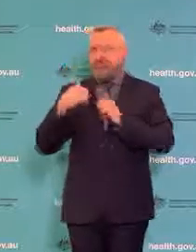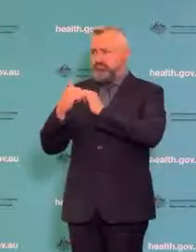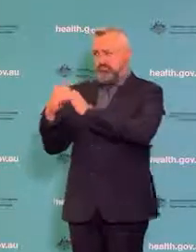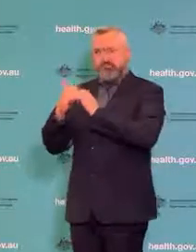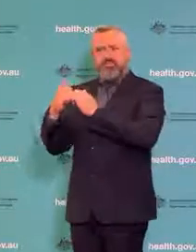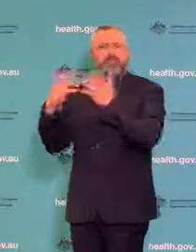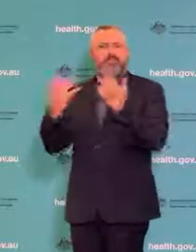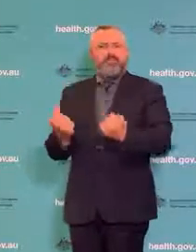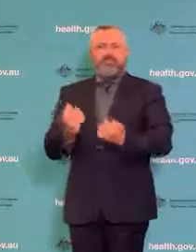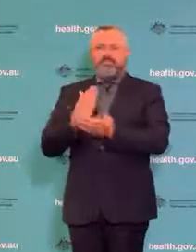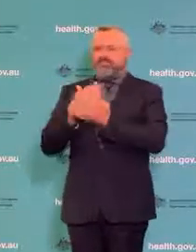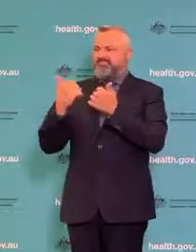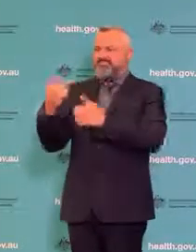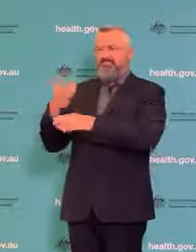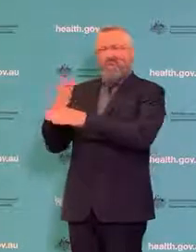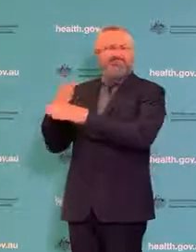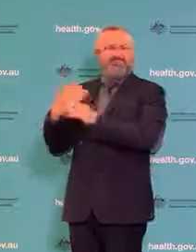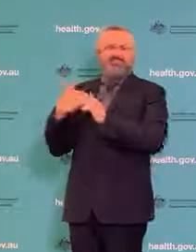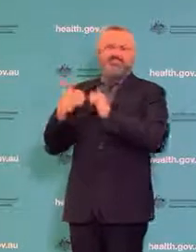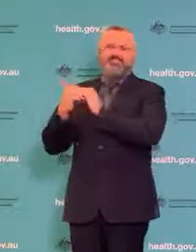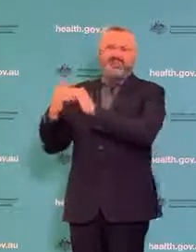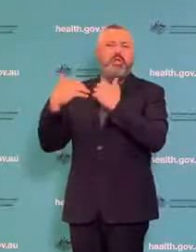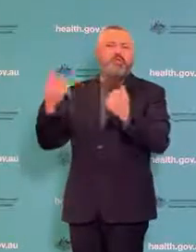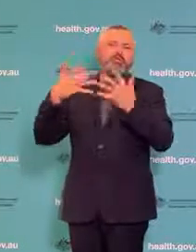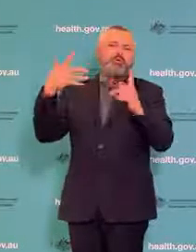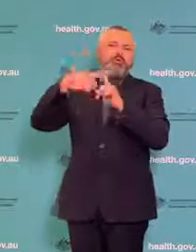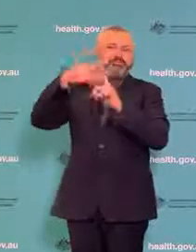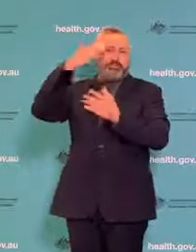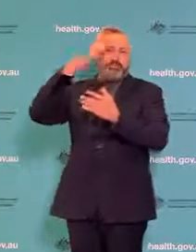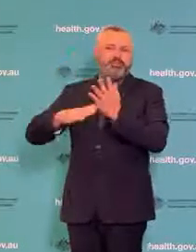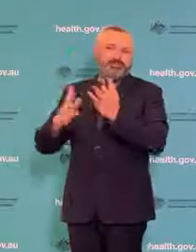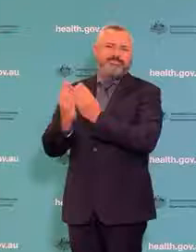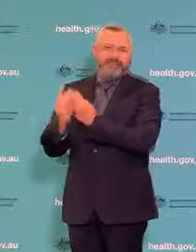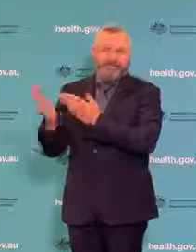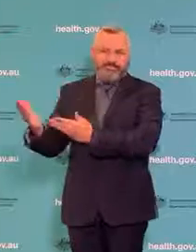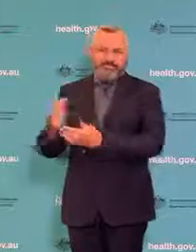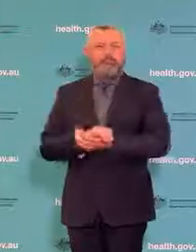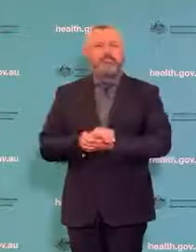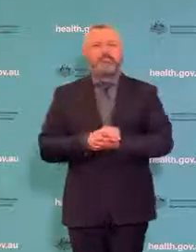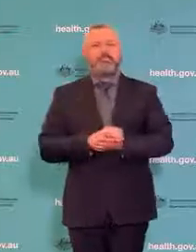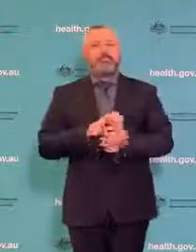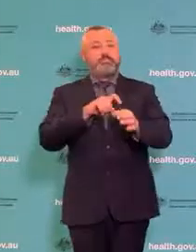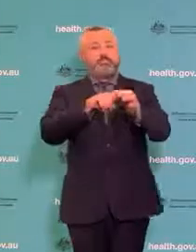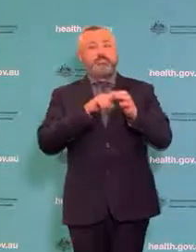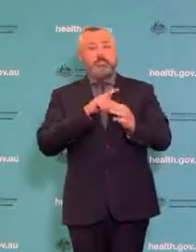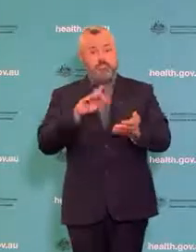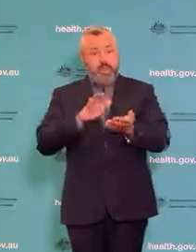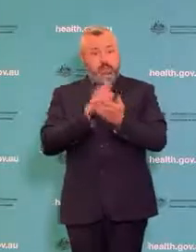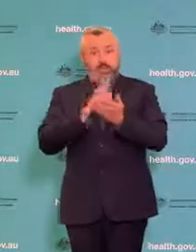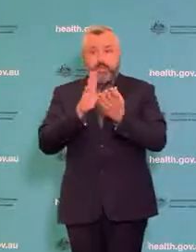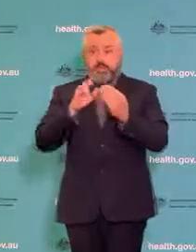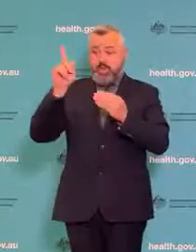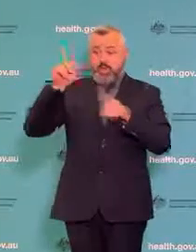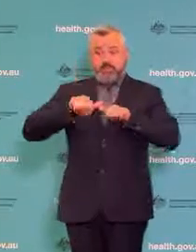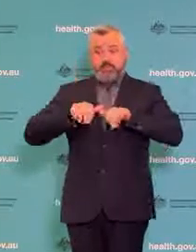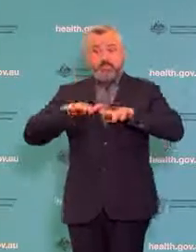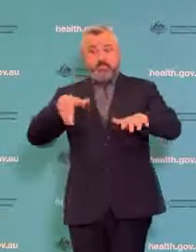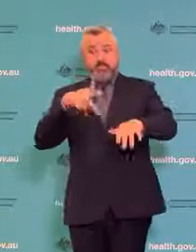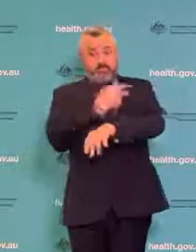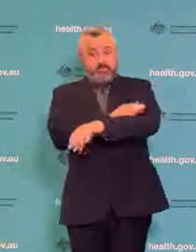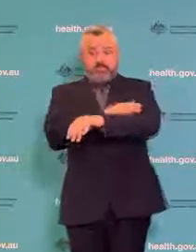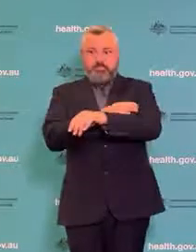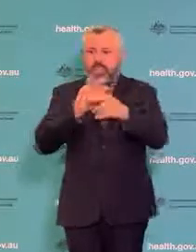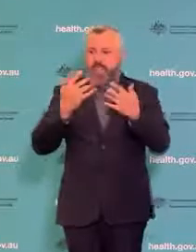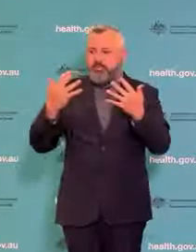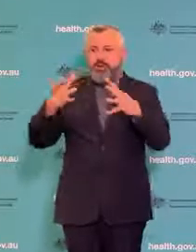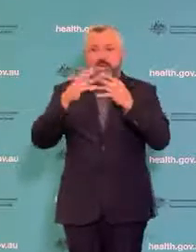them here. Thank you. And I suppose, are you happy with the level of the vaccine rollout at this rate, with the number of people that have gotten the jab so far?